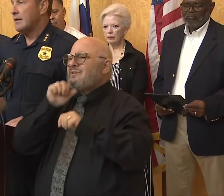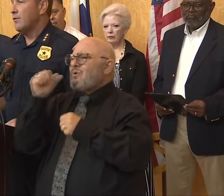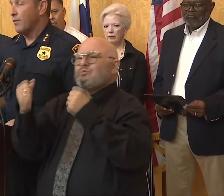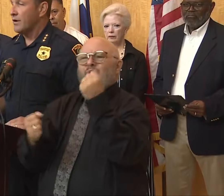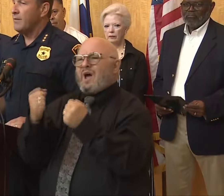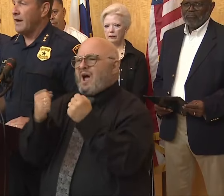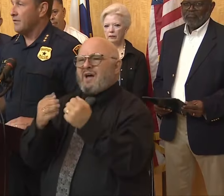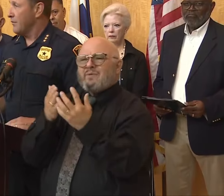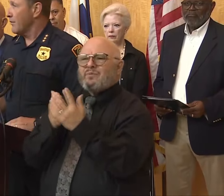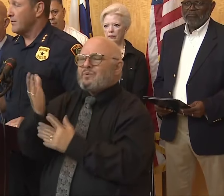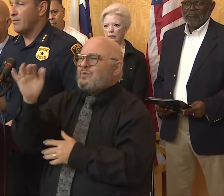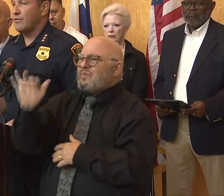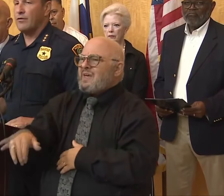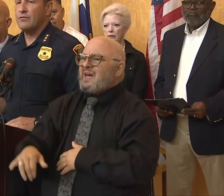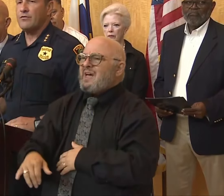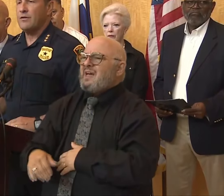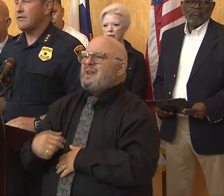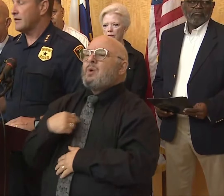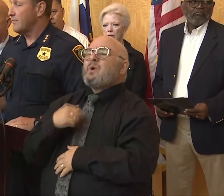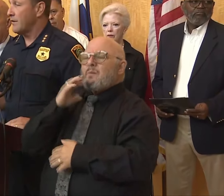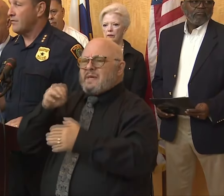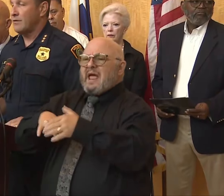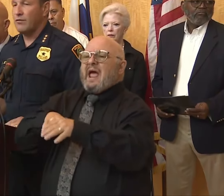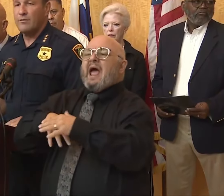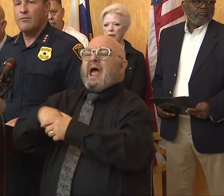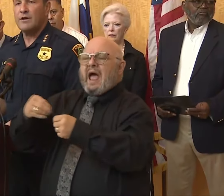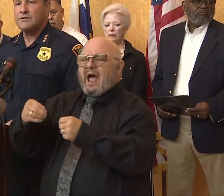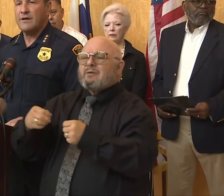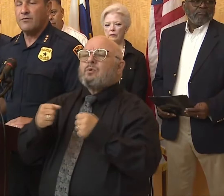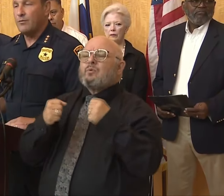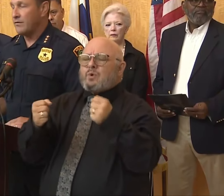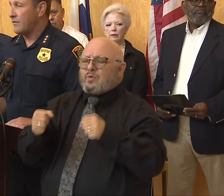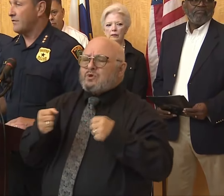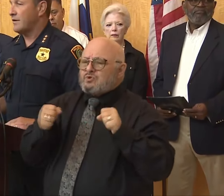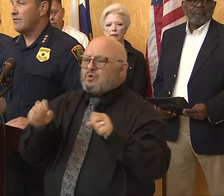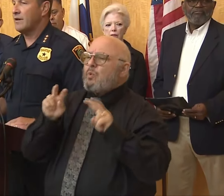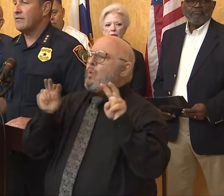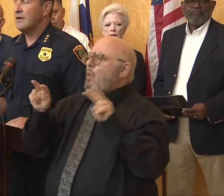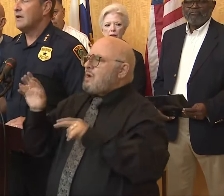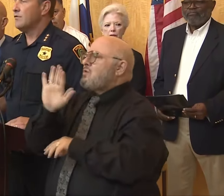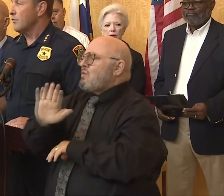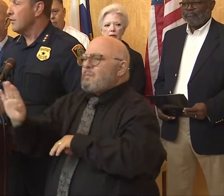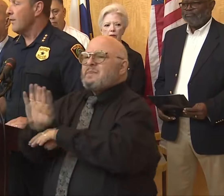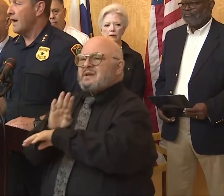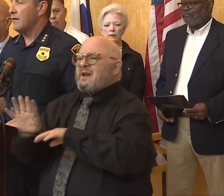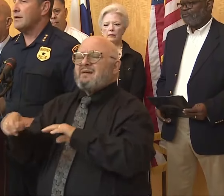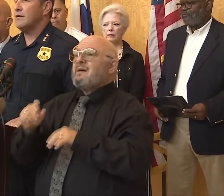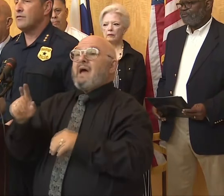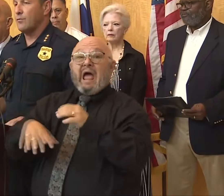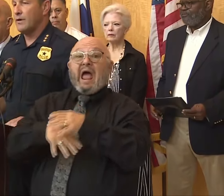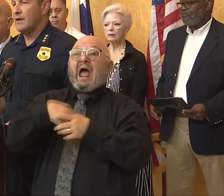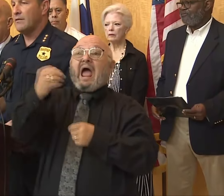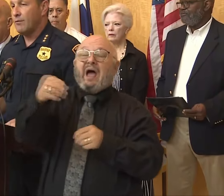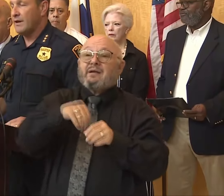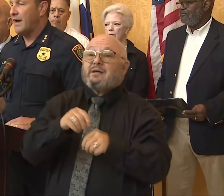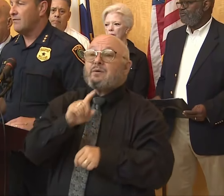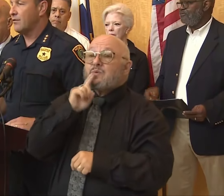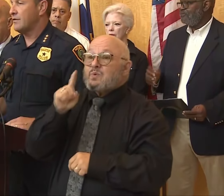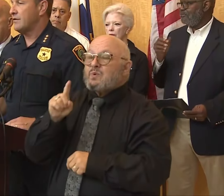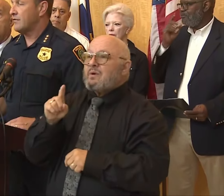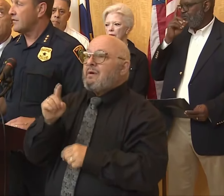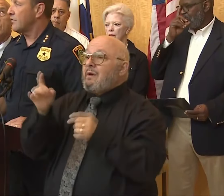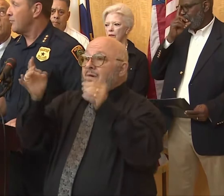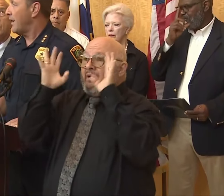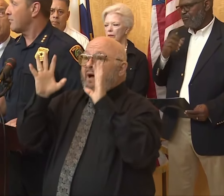it. We're going to be out there. We're going to be patrolling the streets. Like the mayor said, we're going to be watching out for your businesses and everything else. Don't go out into really in really